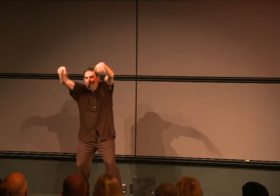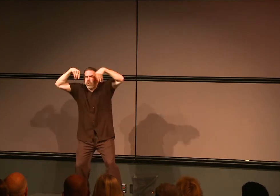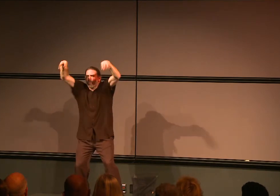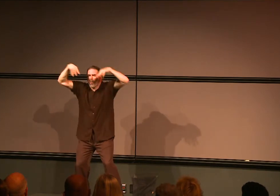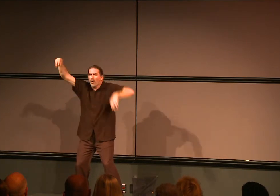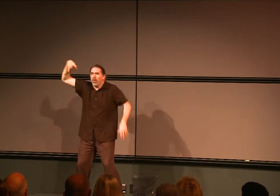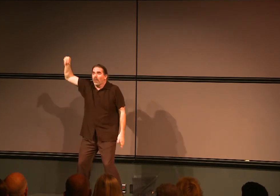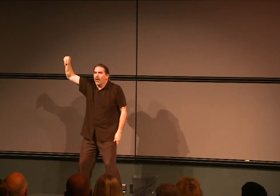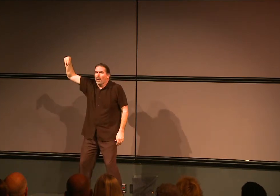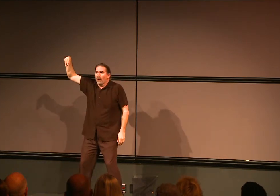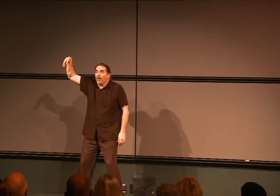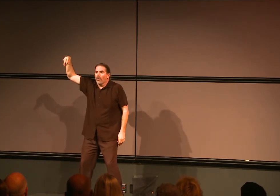lights flickering,